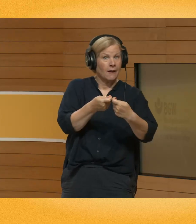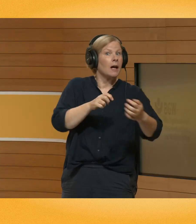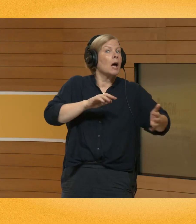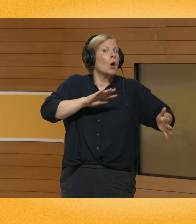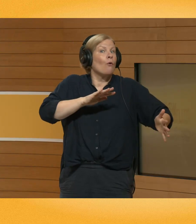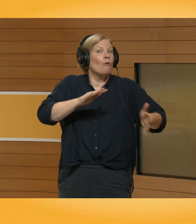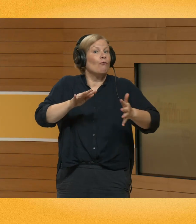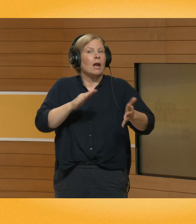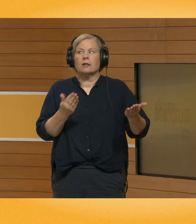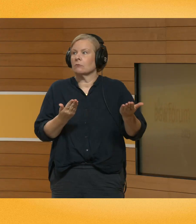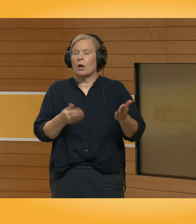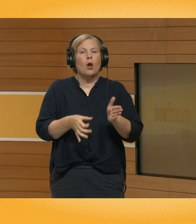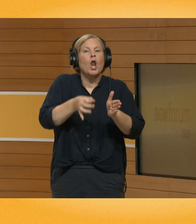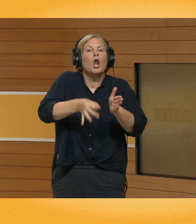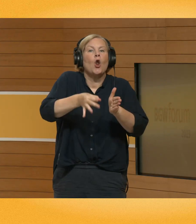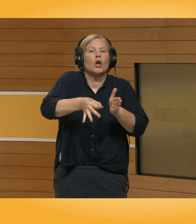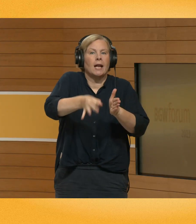step.